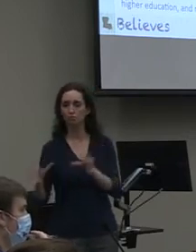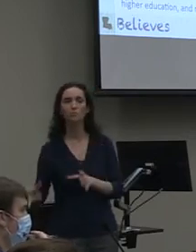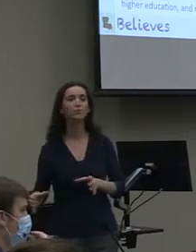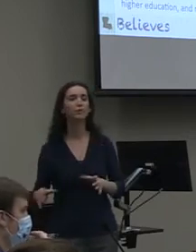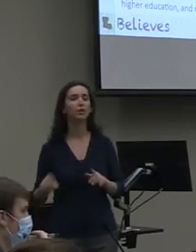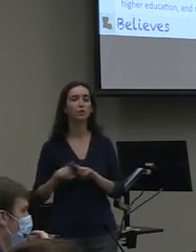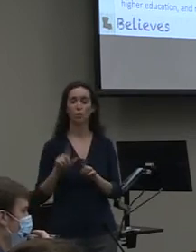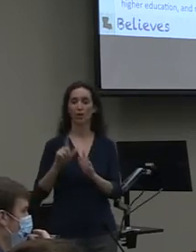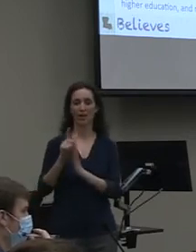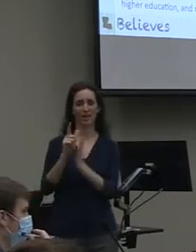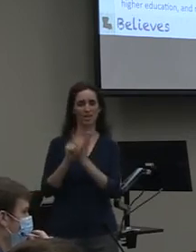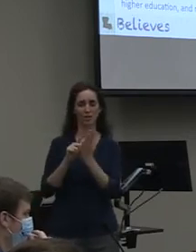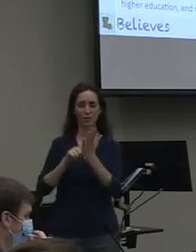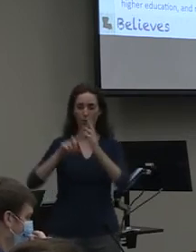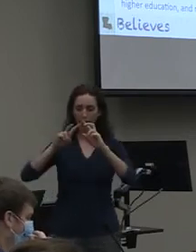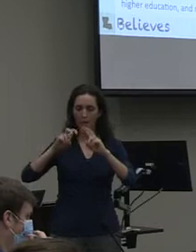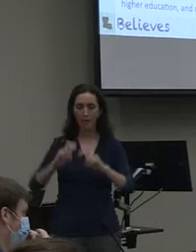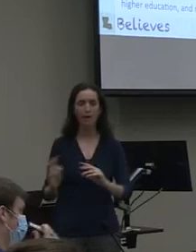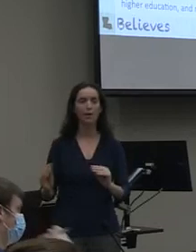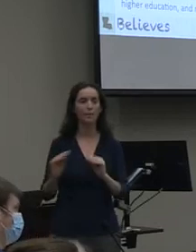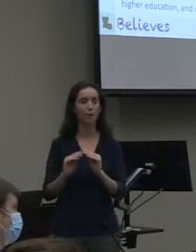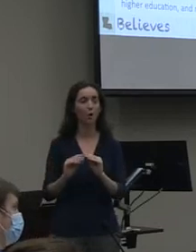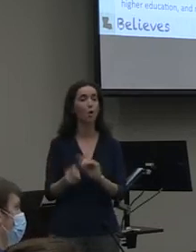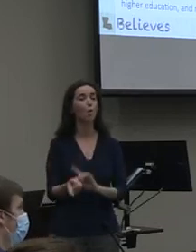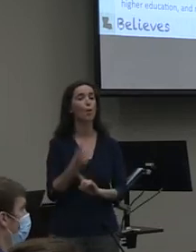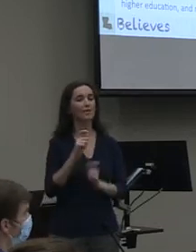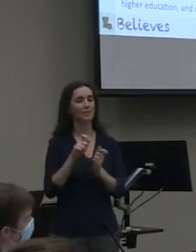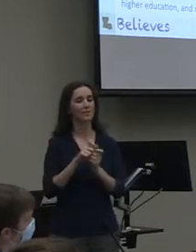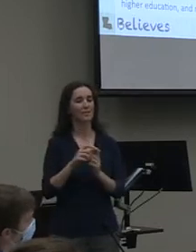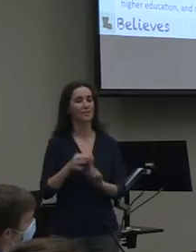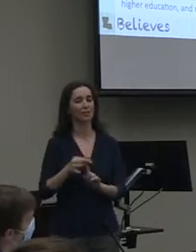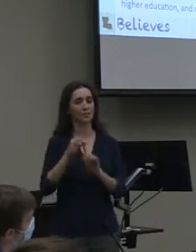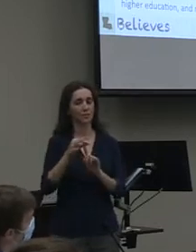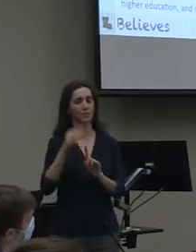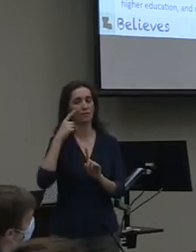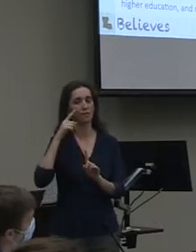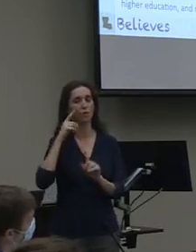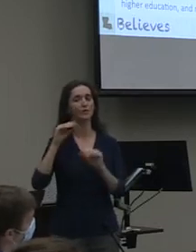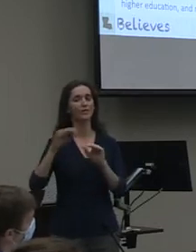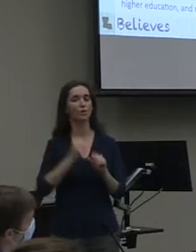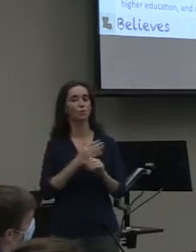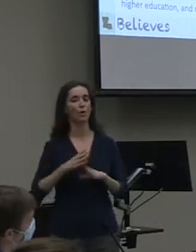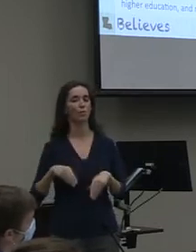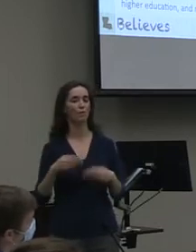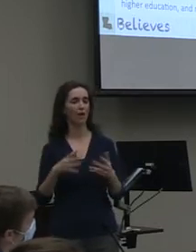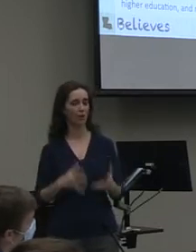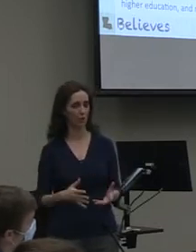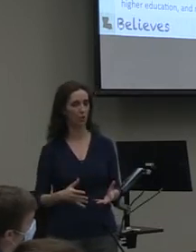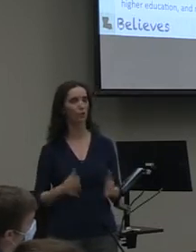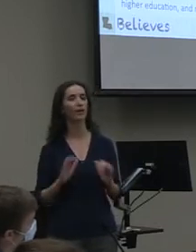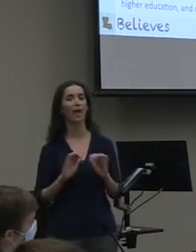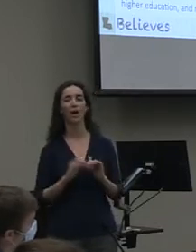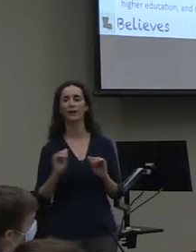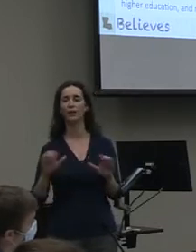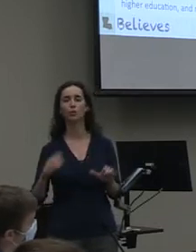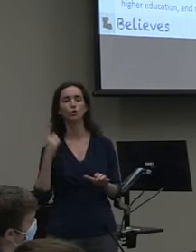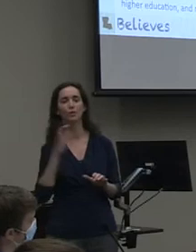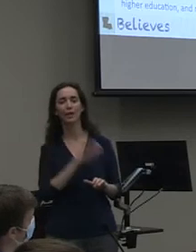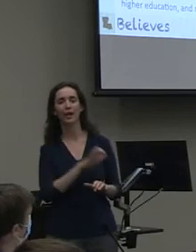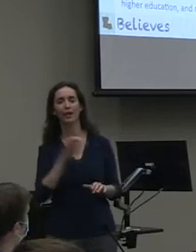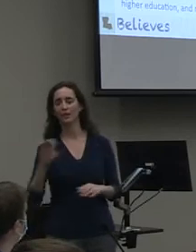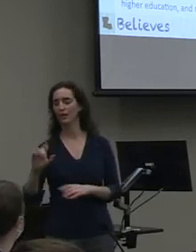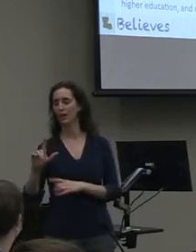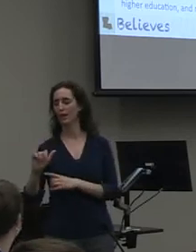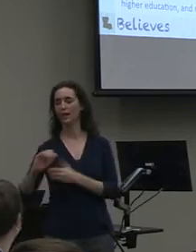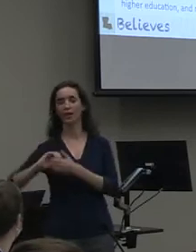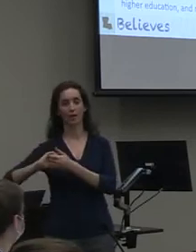into that legislation, and one is specifically around teacher preparation providers and what can we do, things like the ELA Collaborative that I